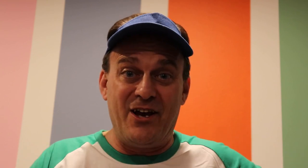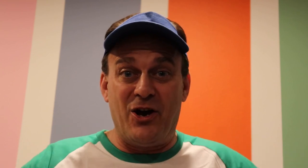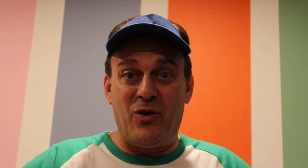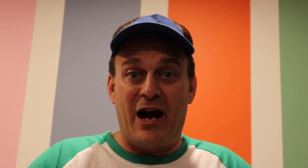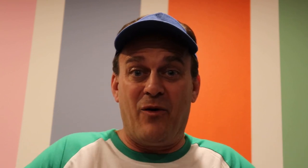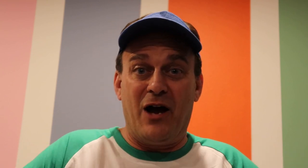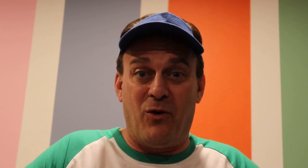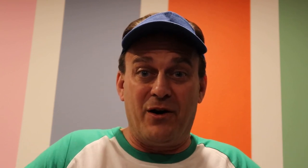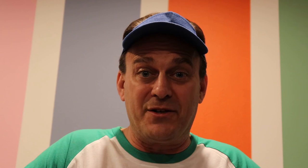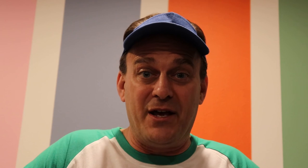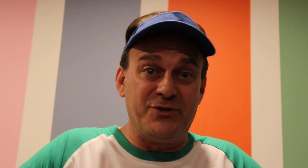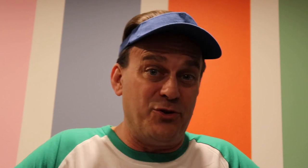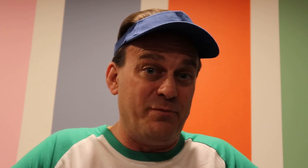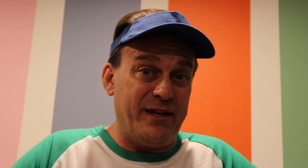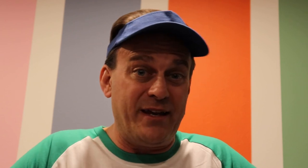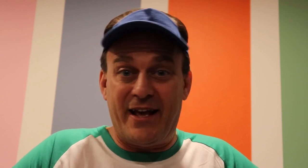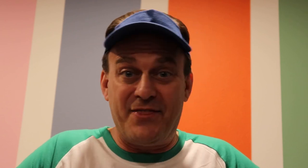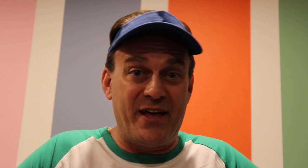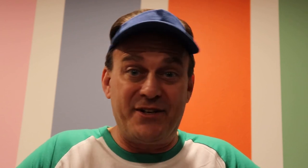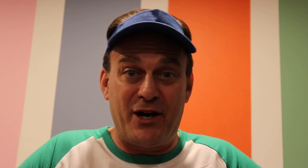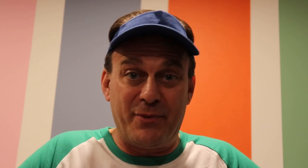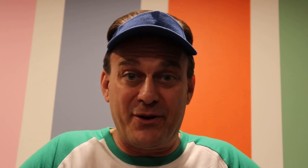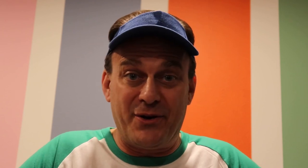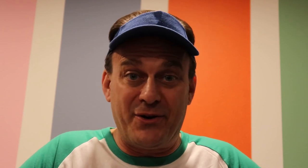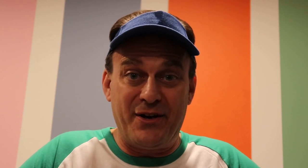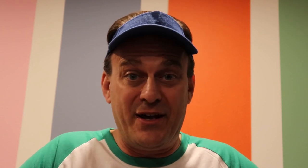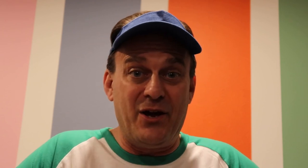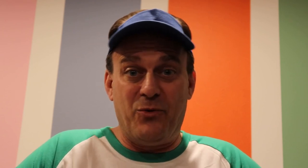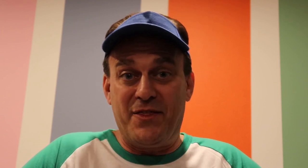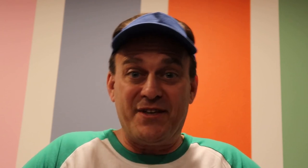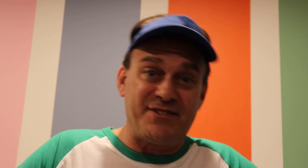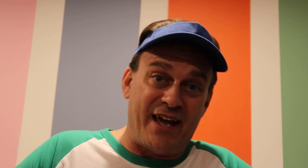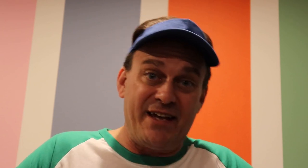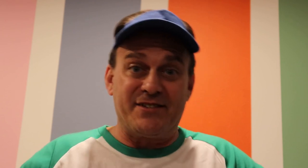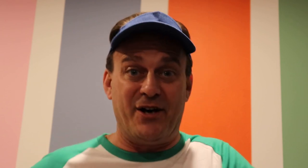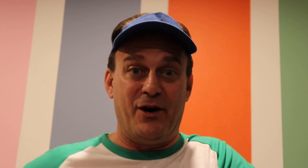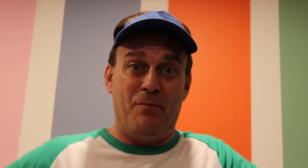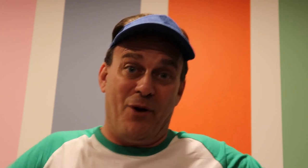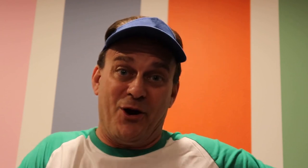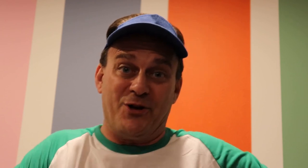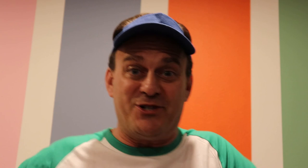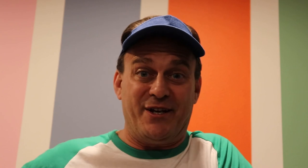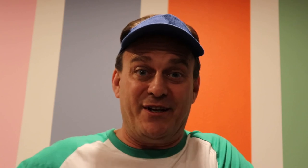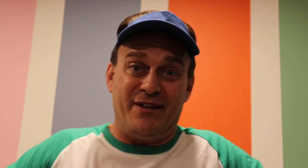oh, how I want to be in that number. When the saints come marching